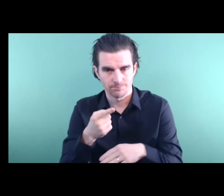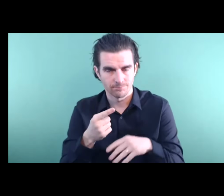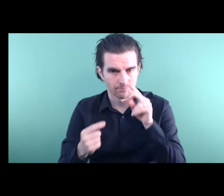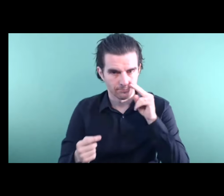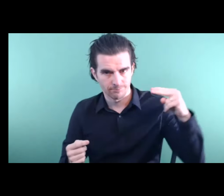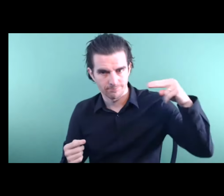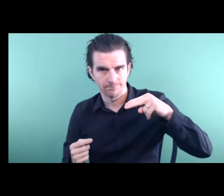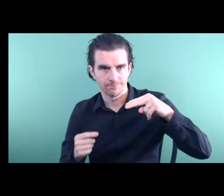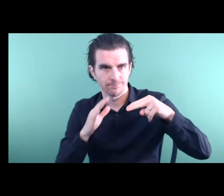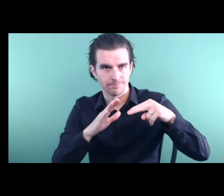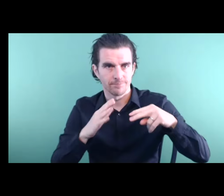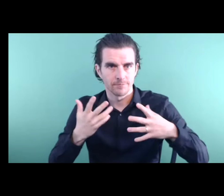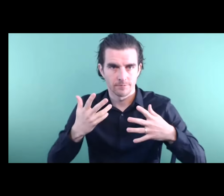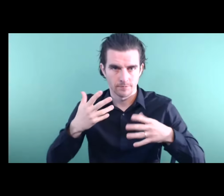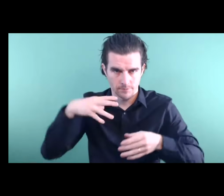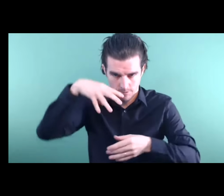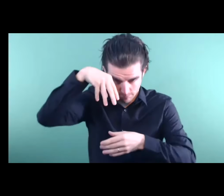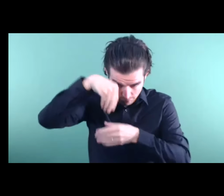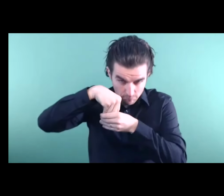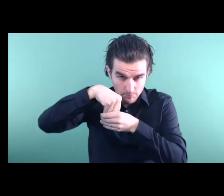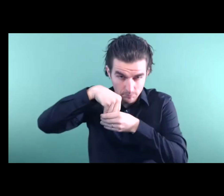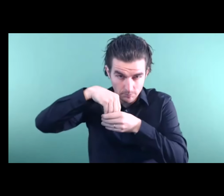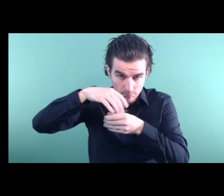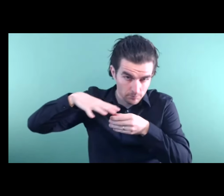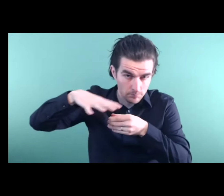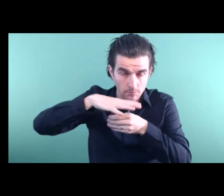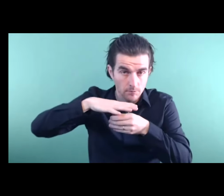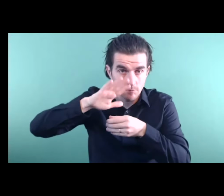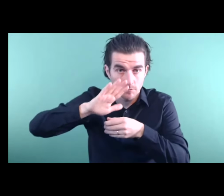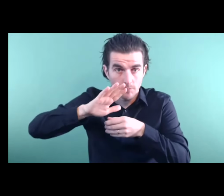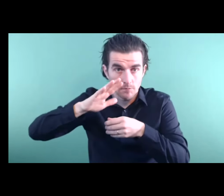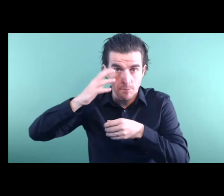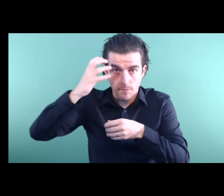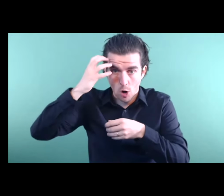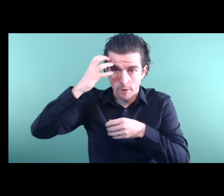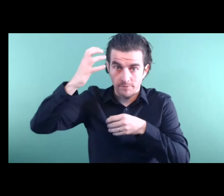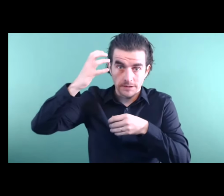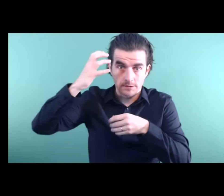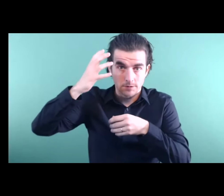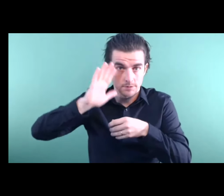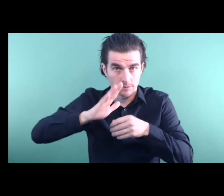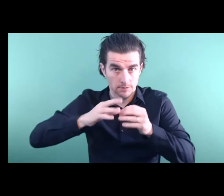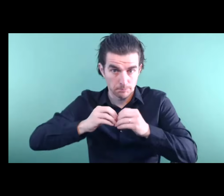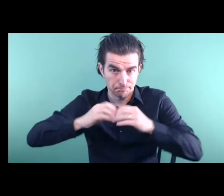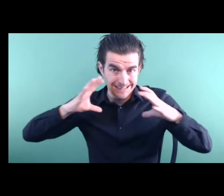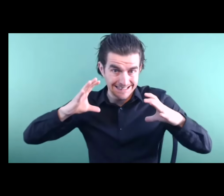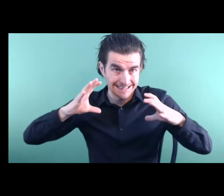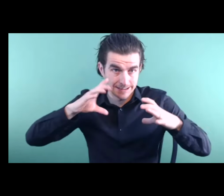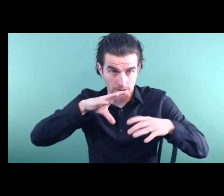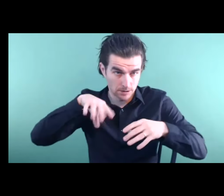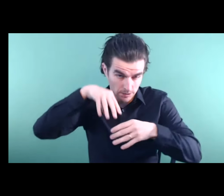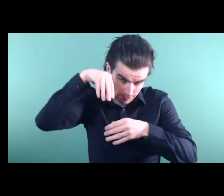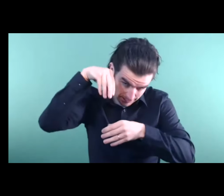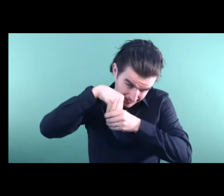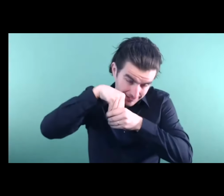of government in a large state. And I can say from personal experience that working with the